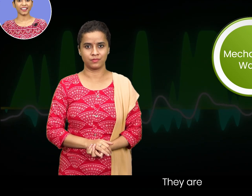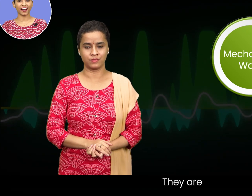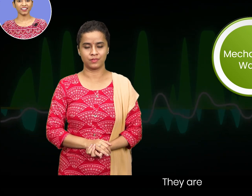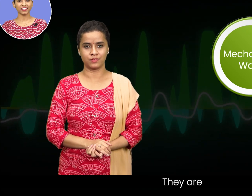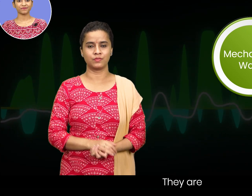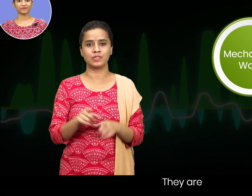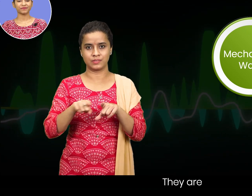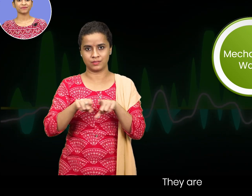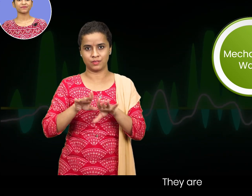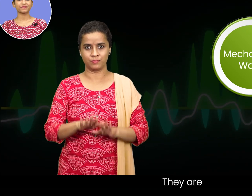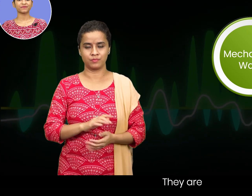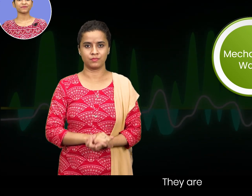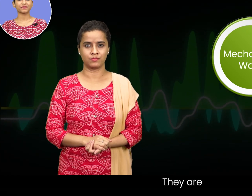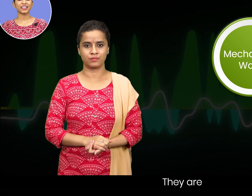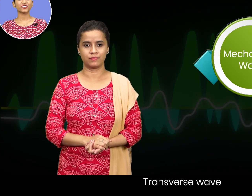They are